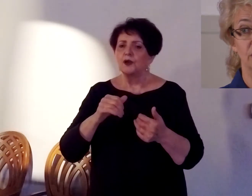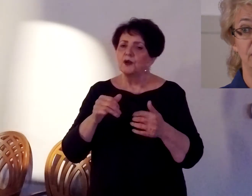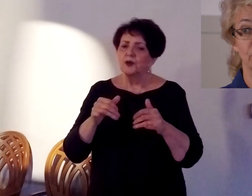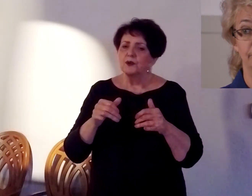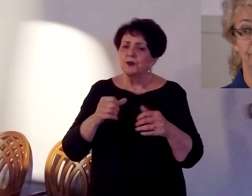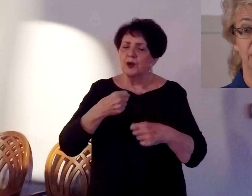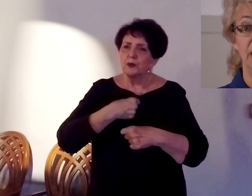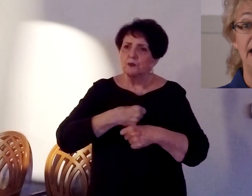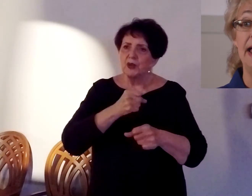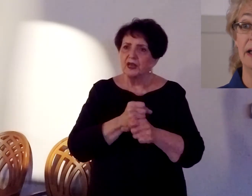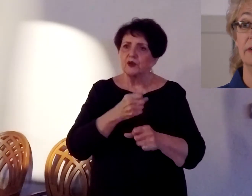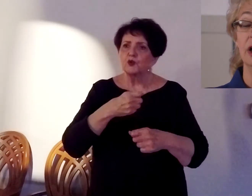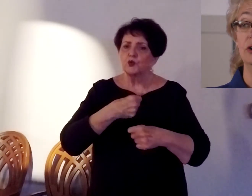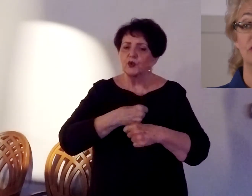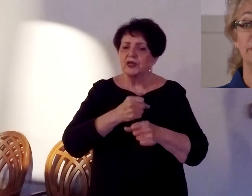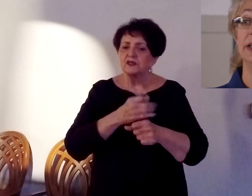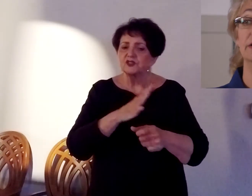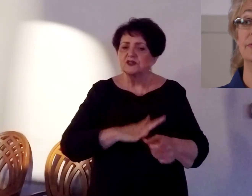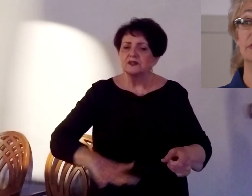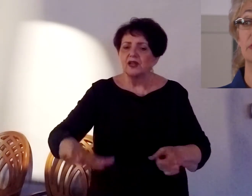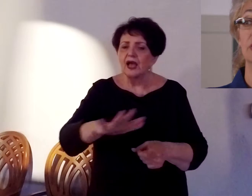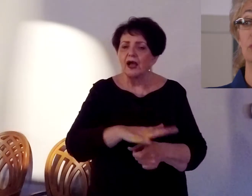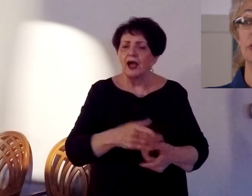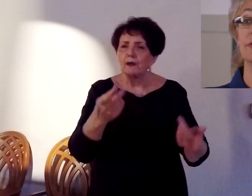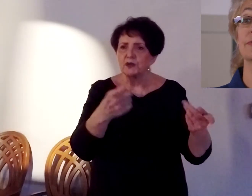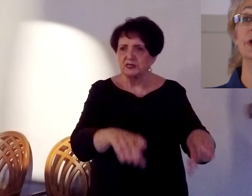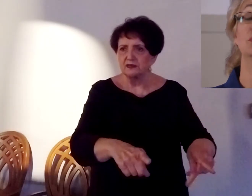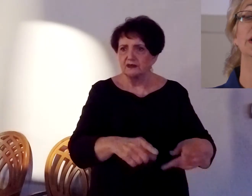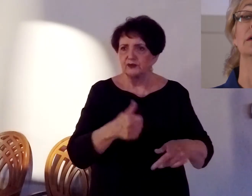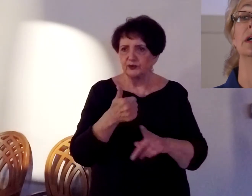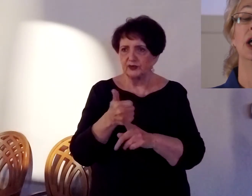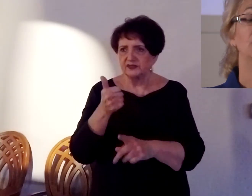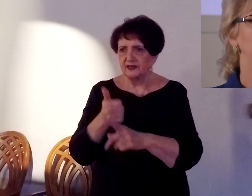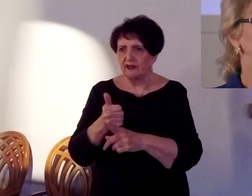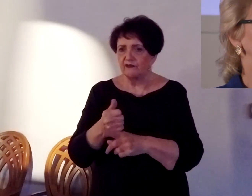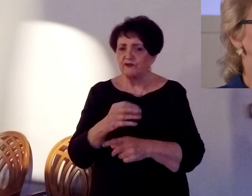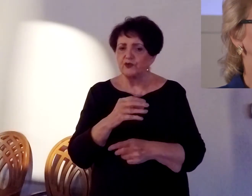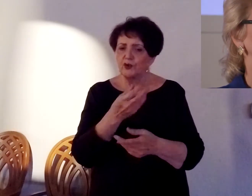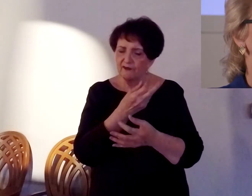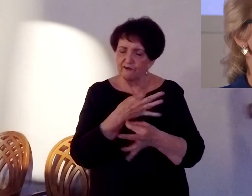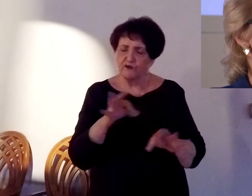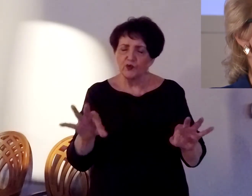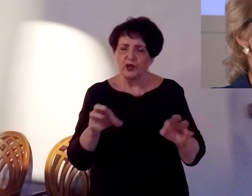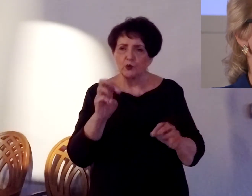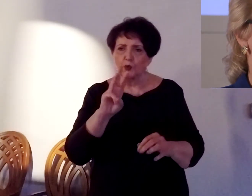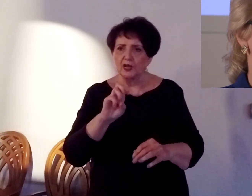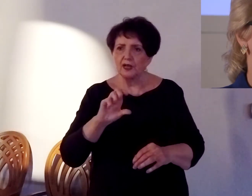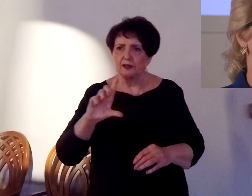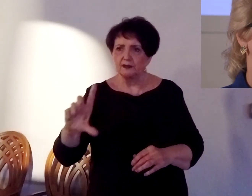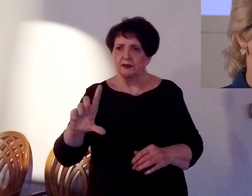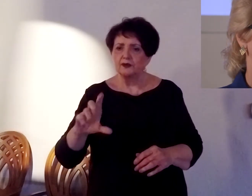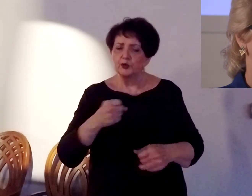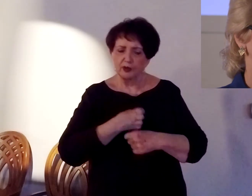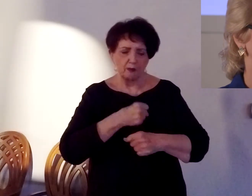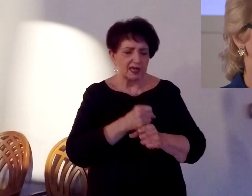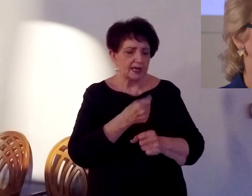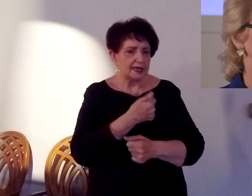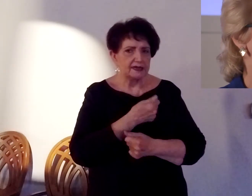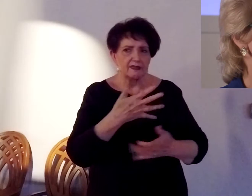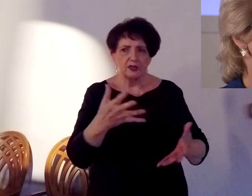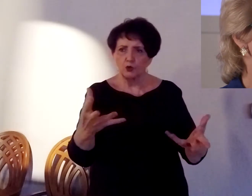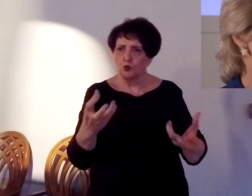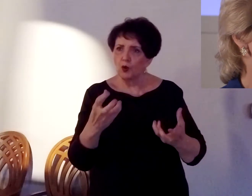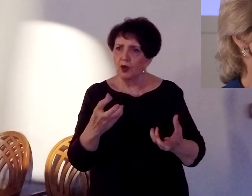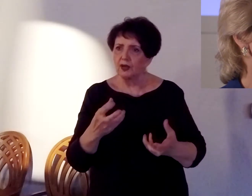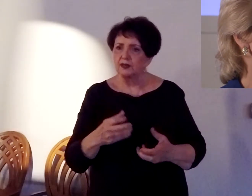into creation. And you have been gifted with free will. You can mold it into anything. You can mold